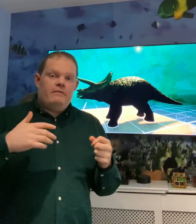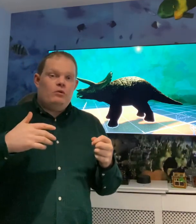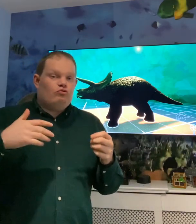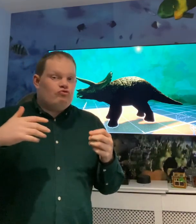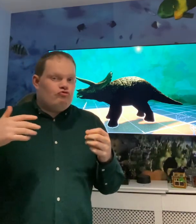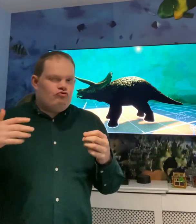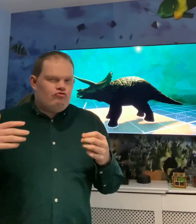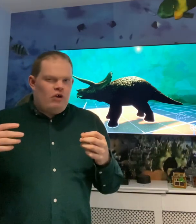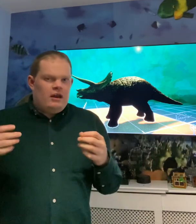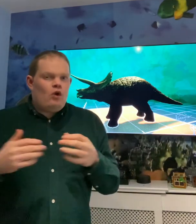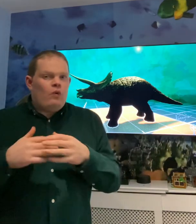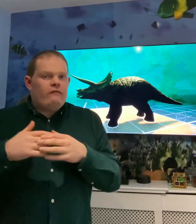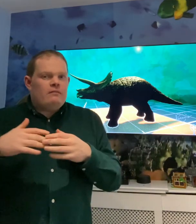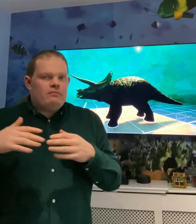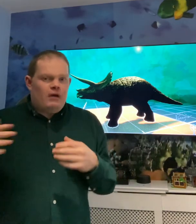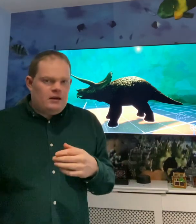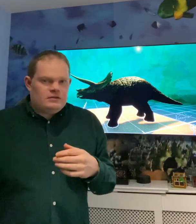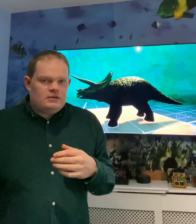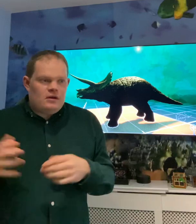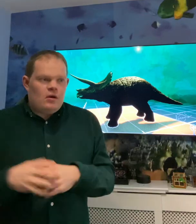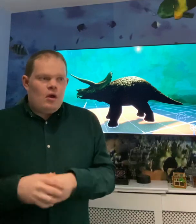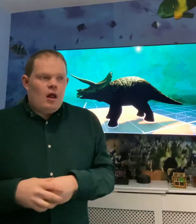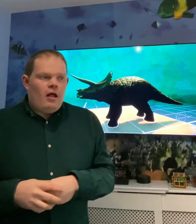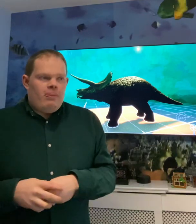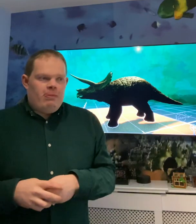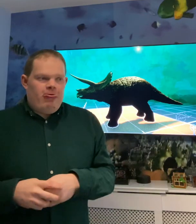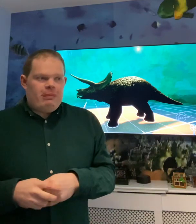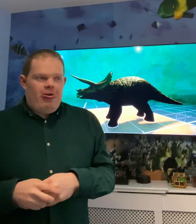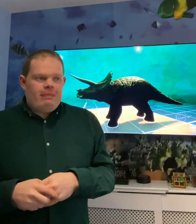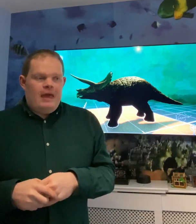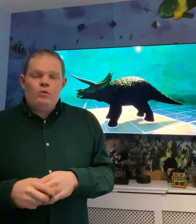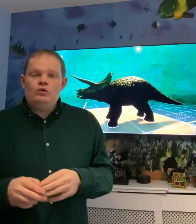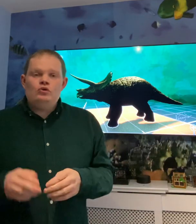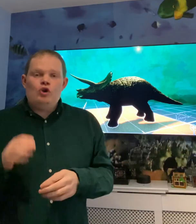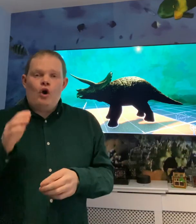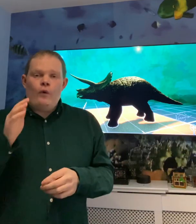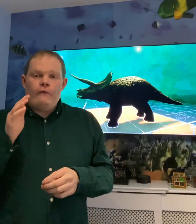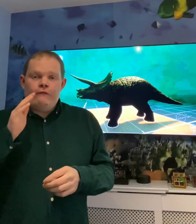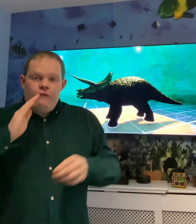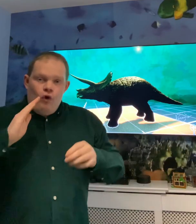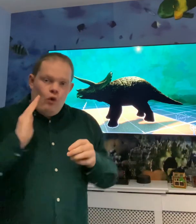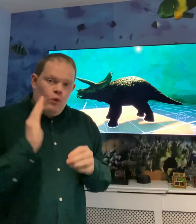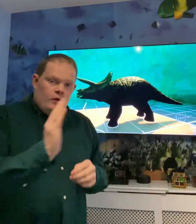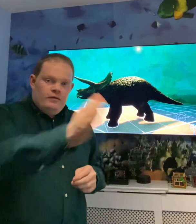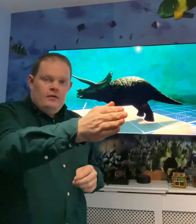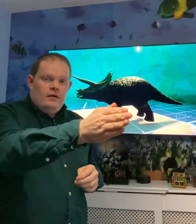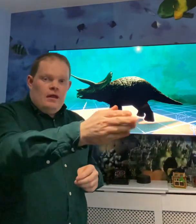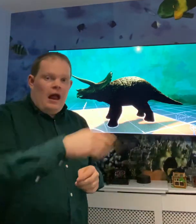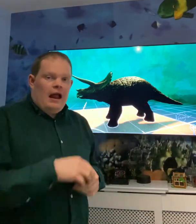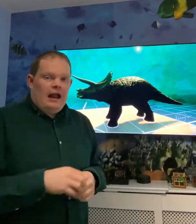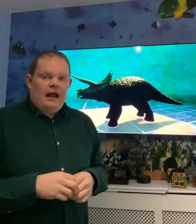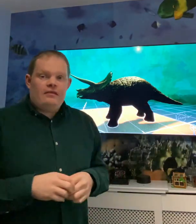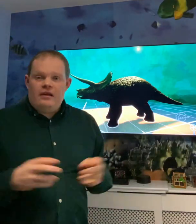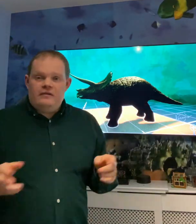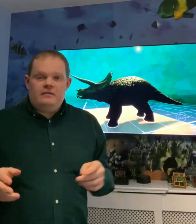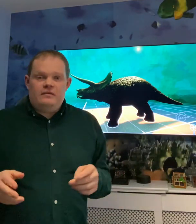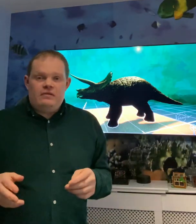were trying to get away from a predator, they wouldn't go forward, as if say they